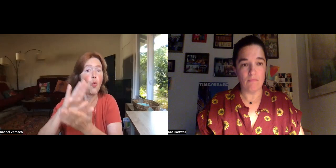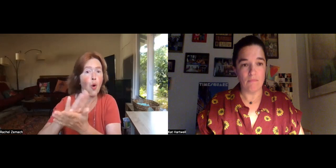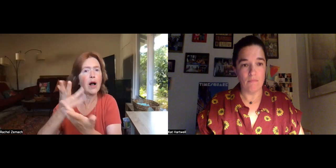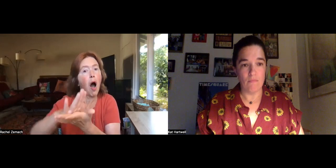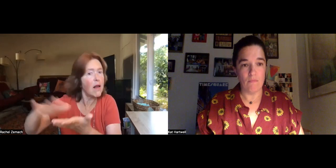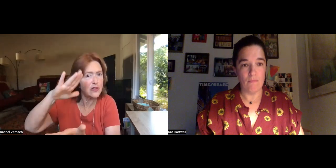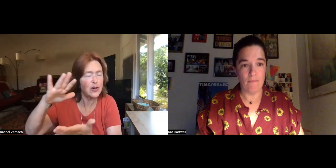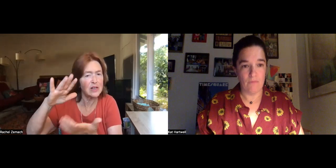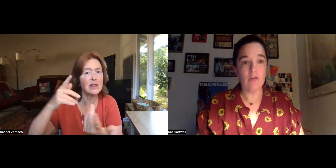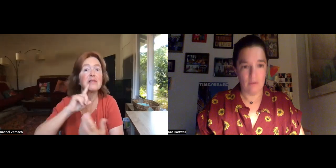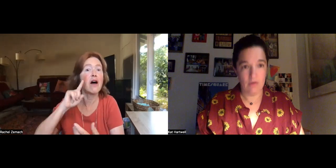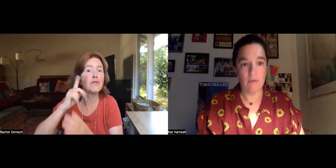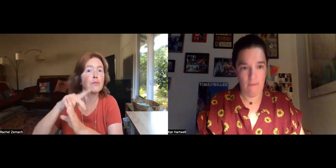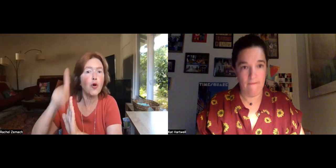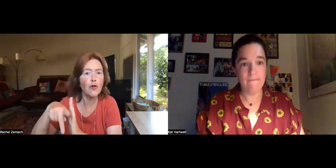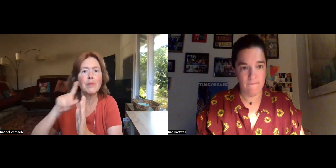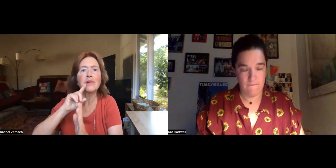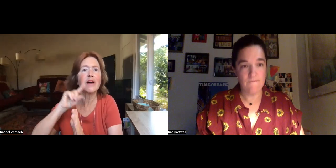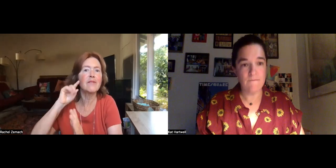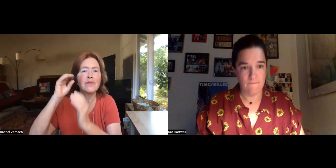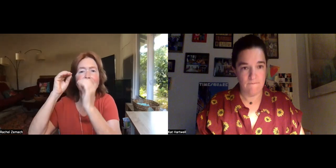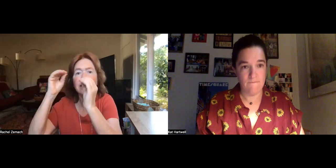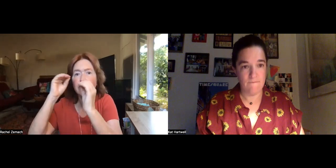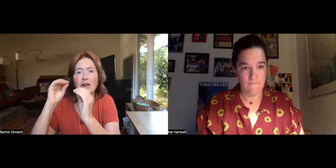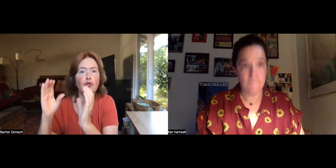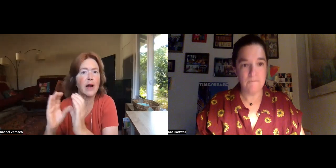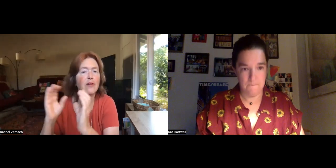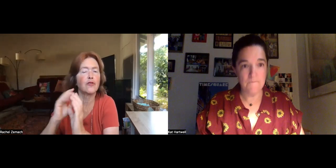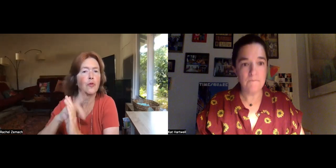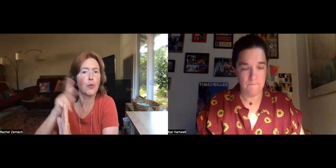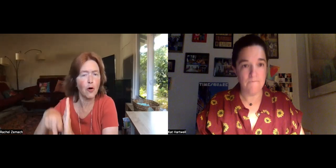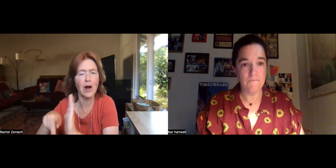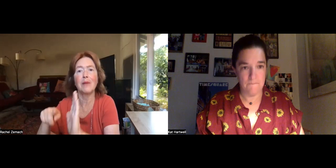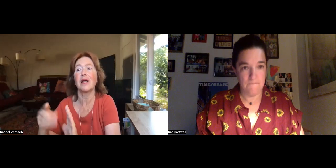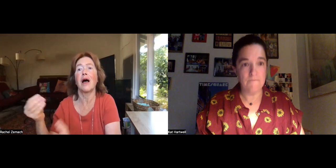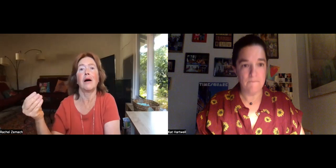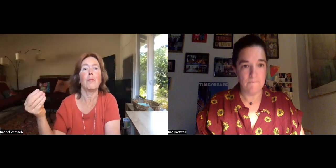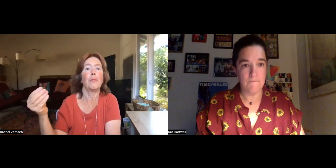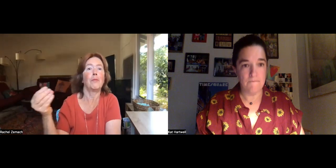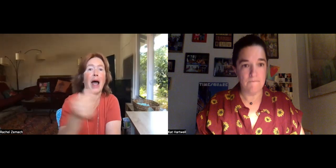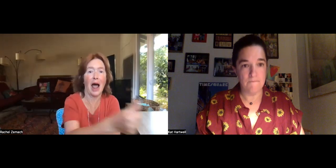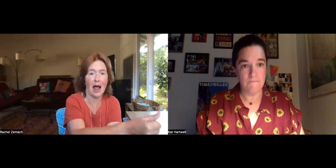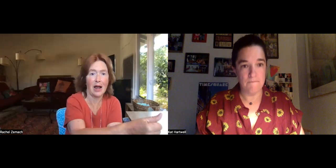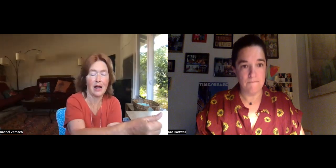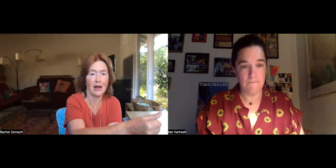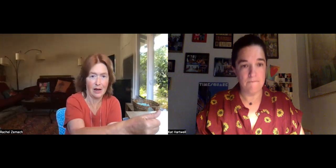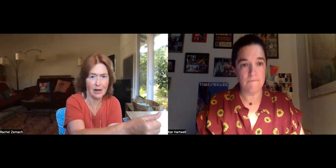cool college that program, teaching credit program. There.